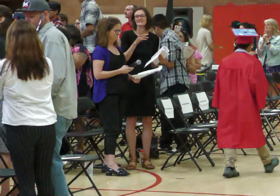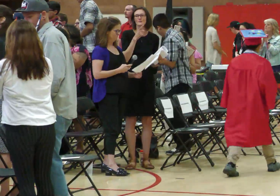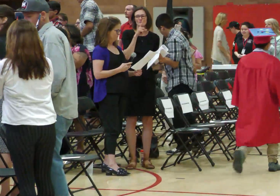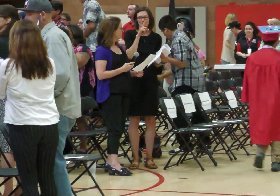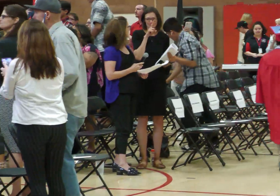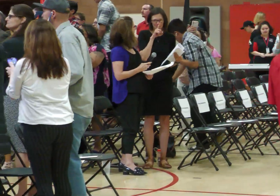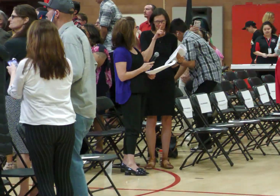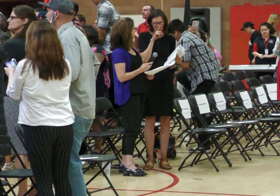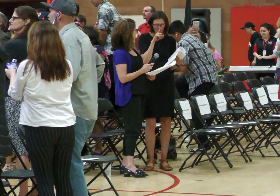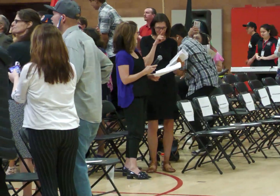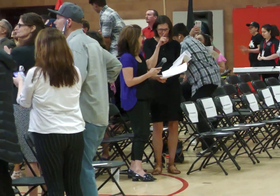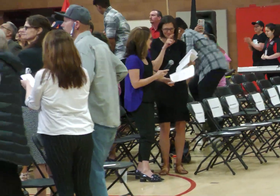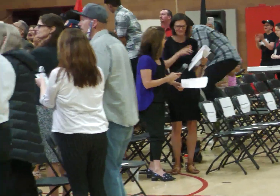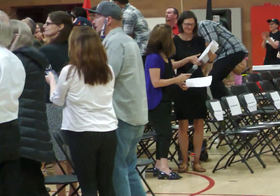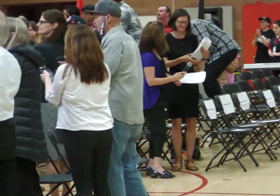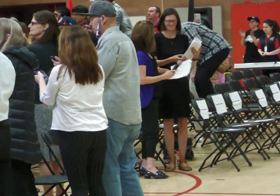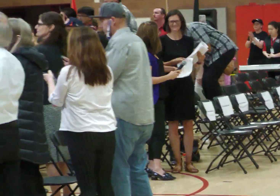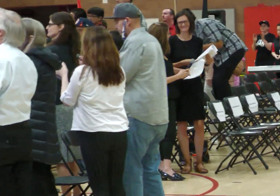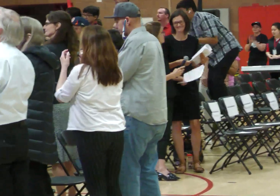walks to a seat in the front row.